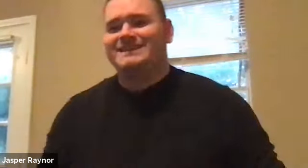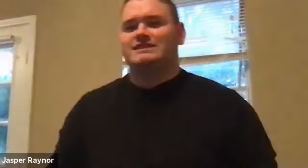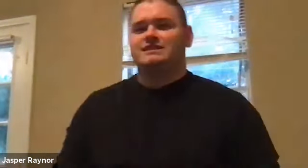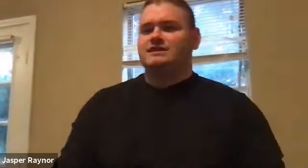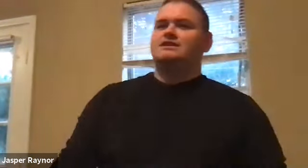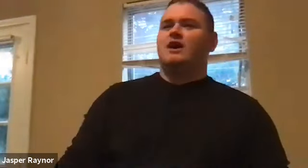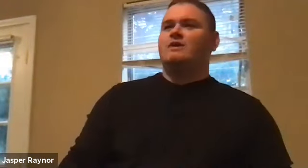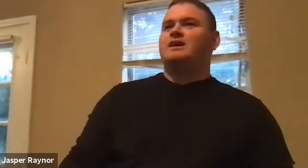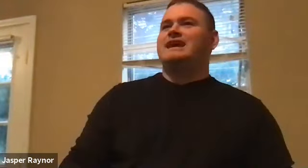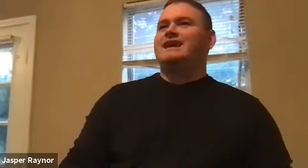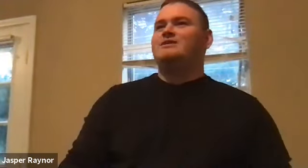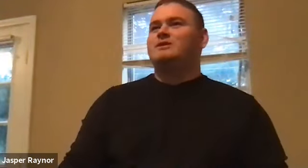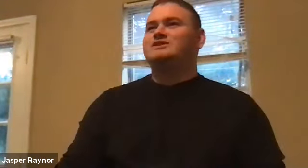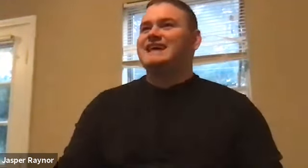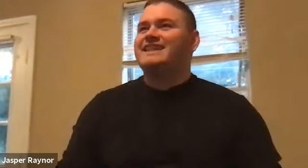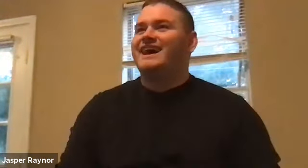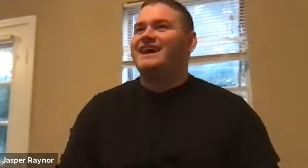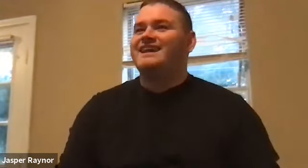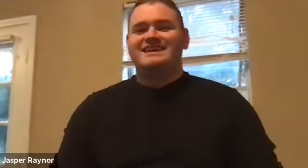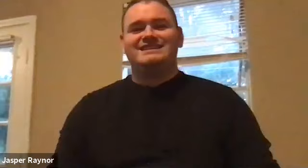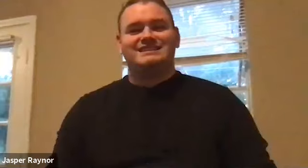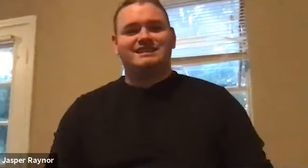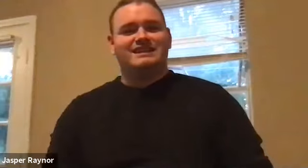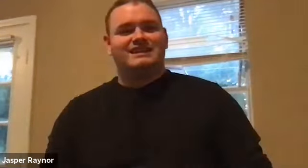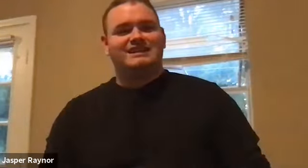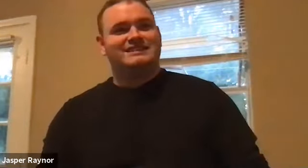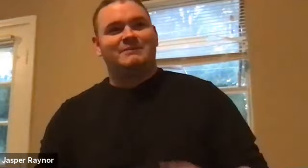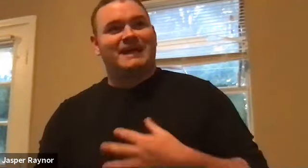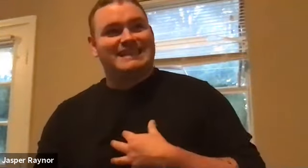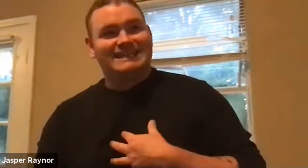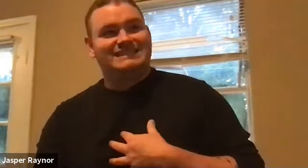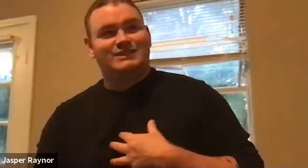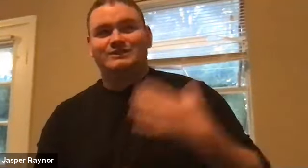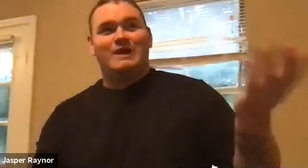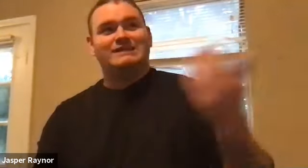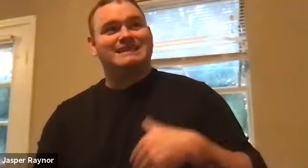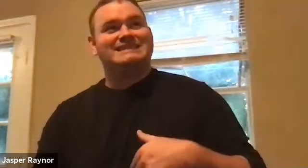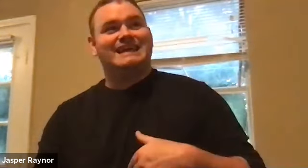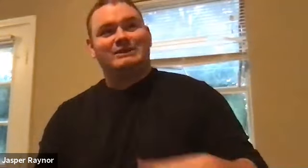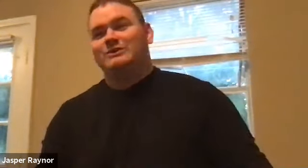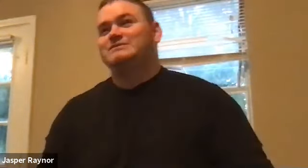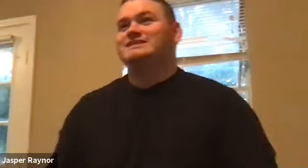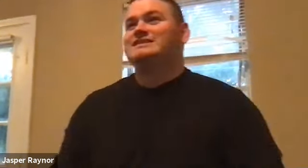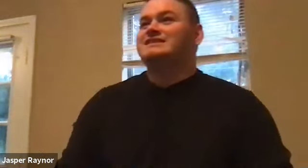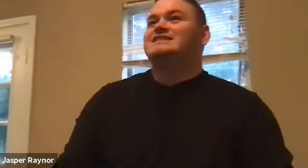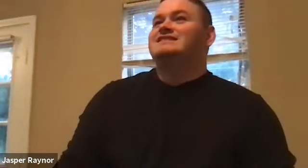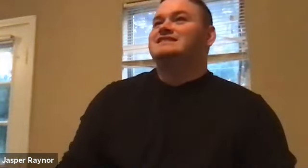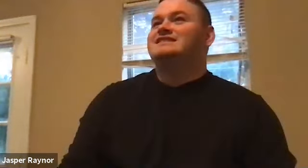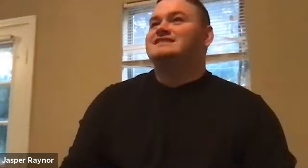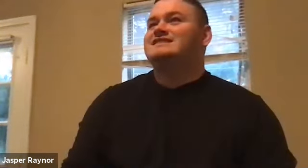said, "No, I'm not gay. Why would you say that?" He said, "Because I'm not dating you. You asked me to date you."